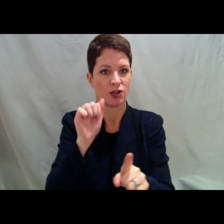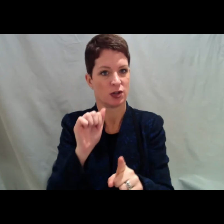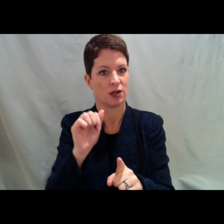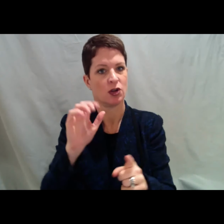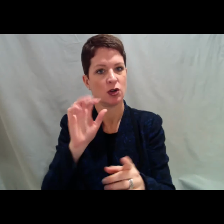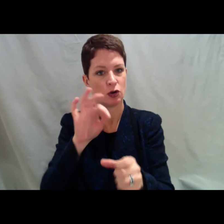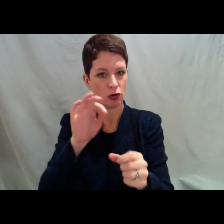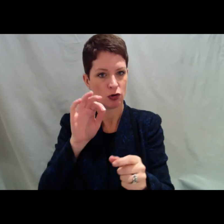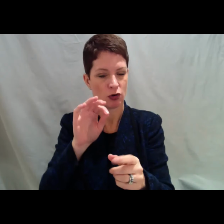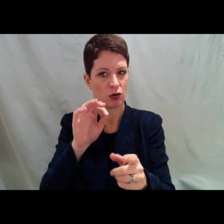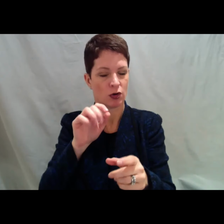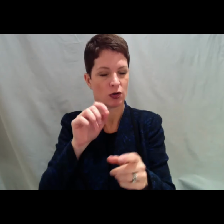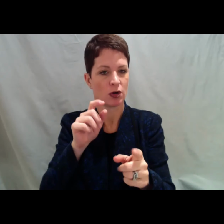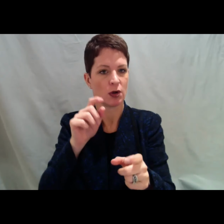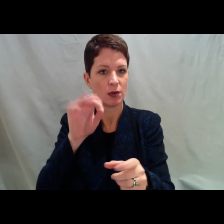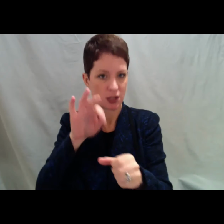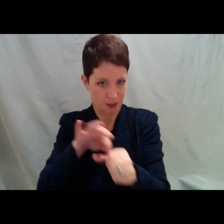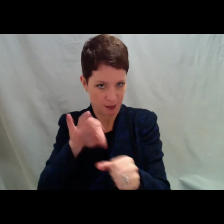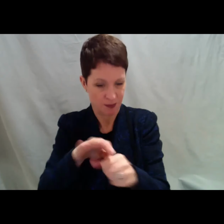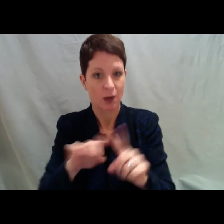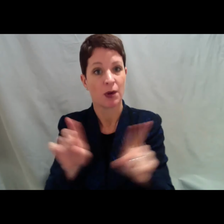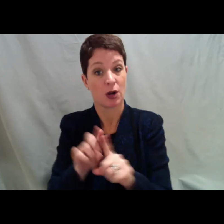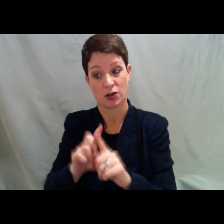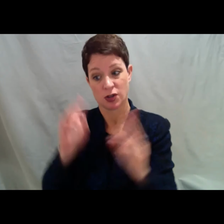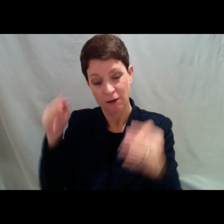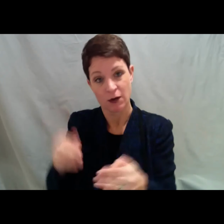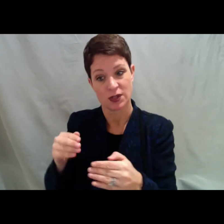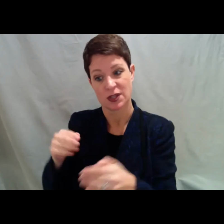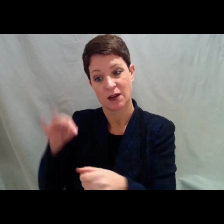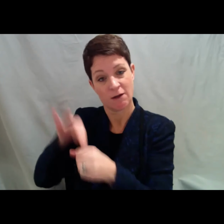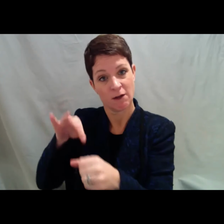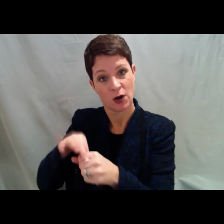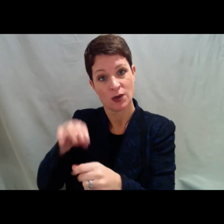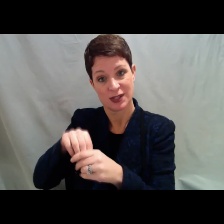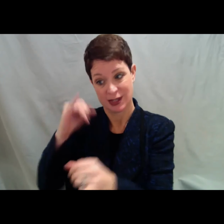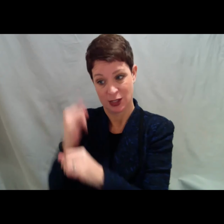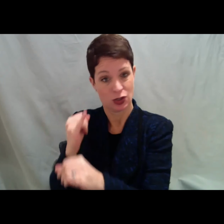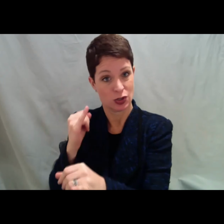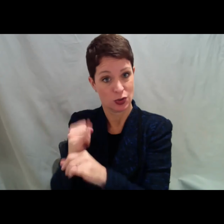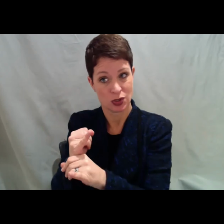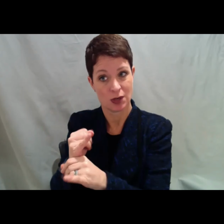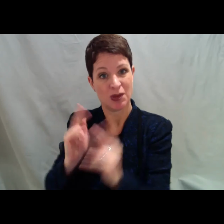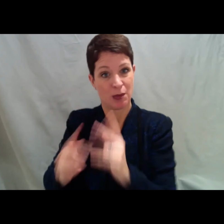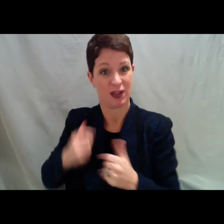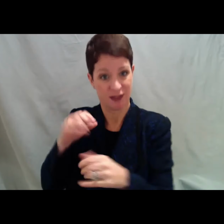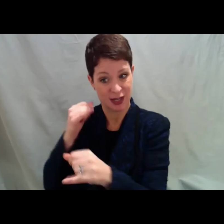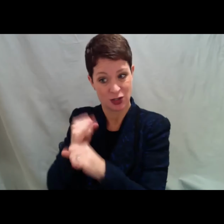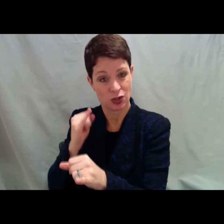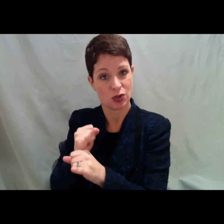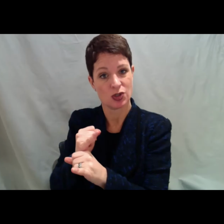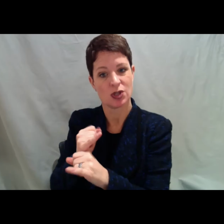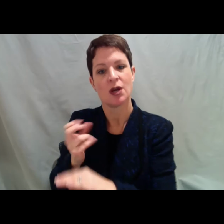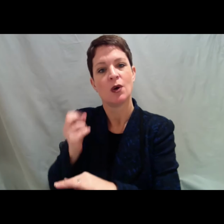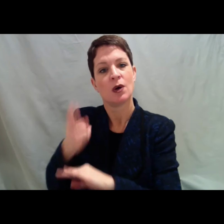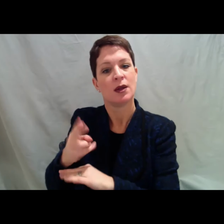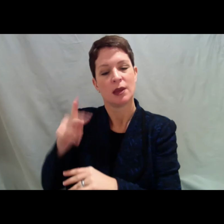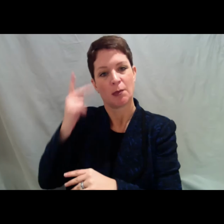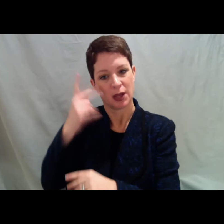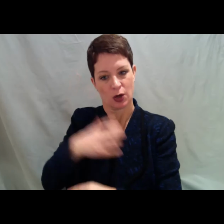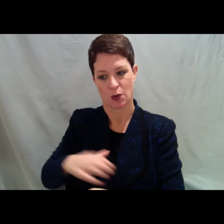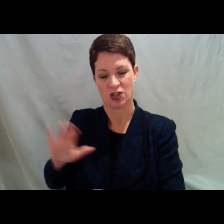Local officials worried that the concentrated votes of people residing in institutions would overcome the political wishes of